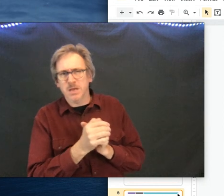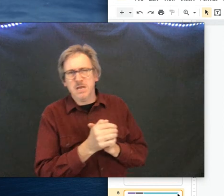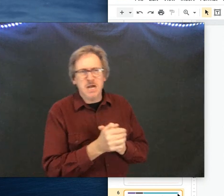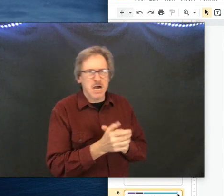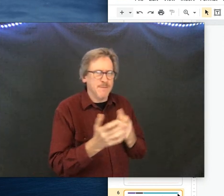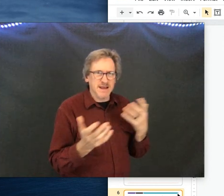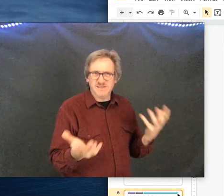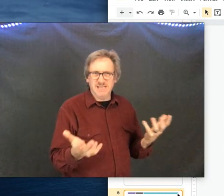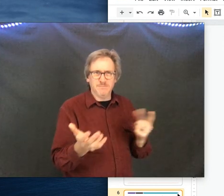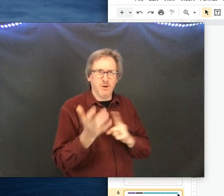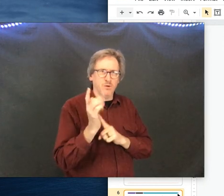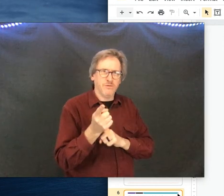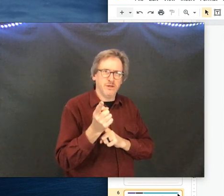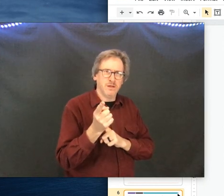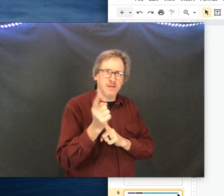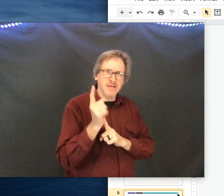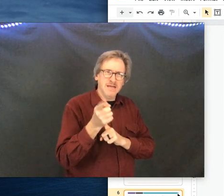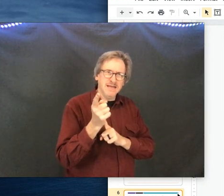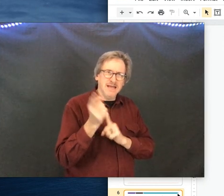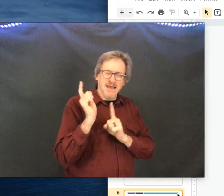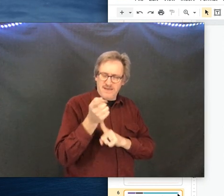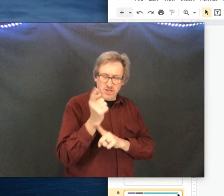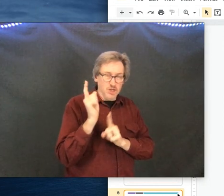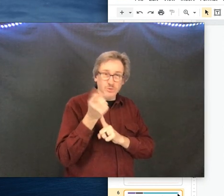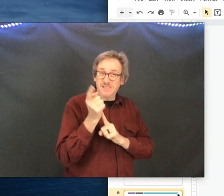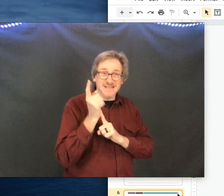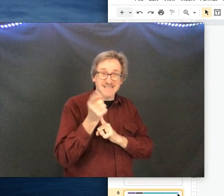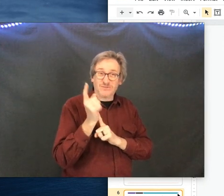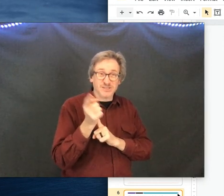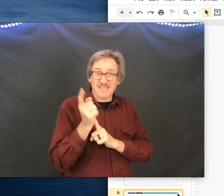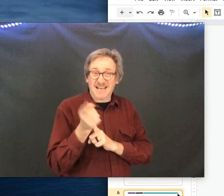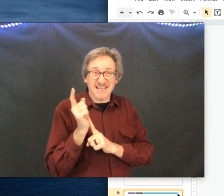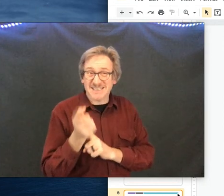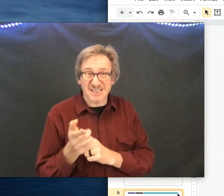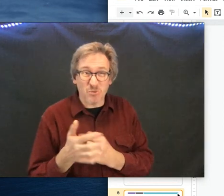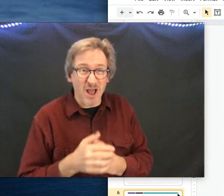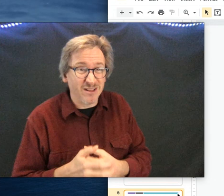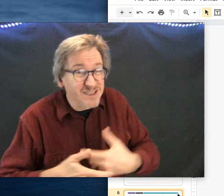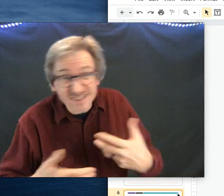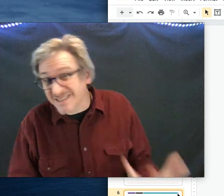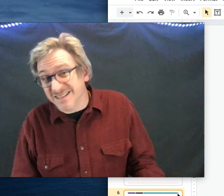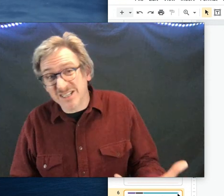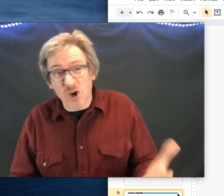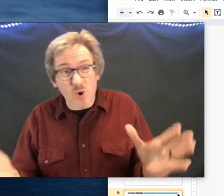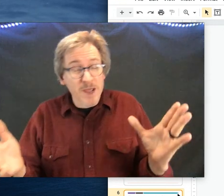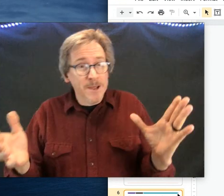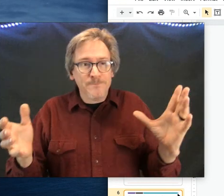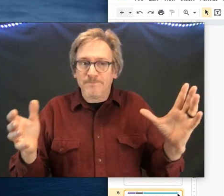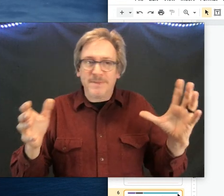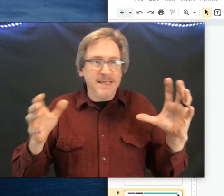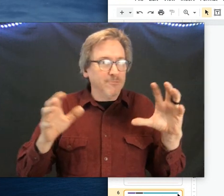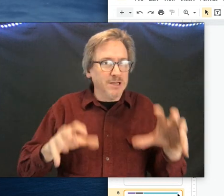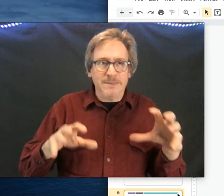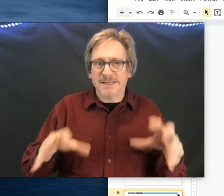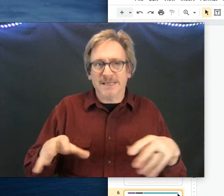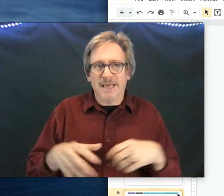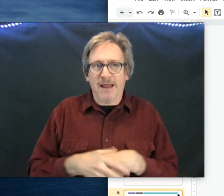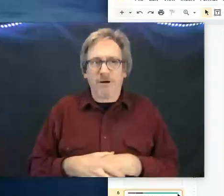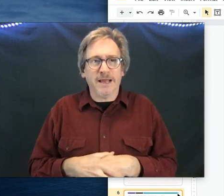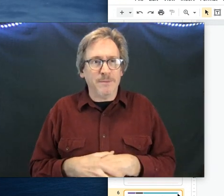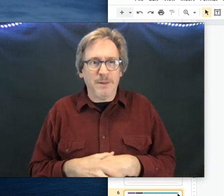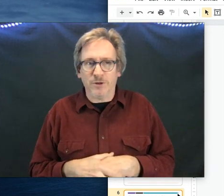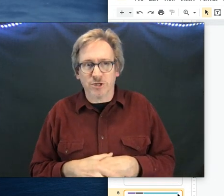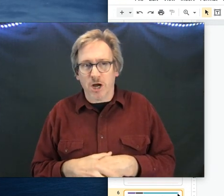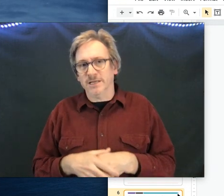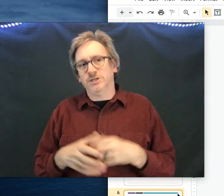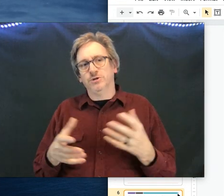same. And I've seen both and used this for seconds as well. So it really depends on the